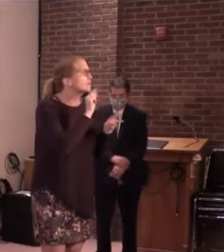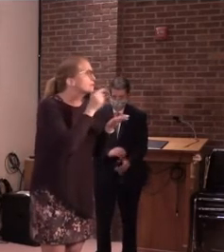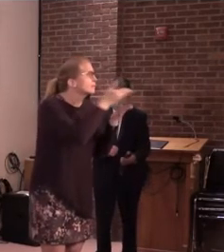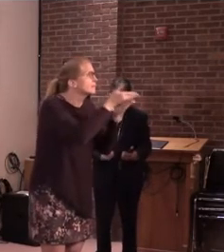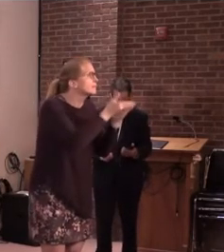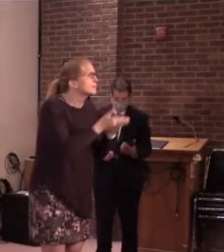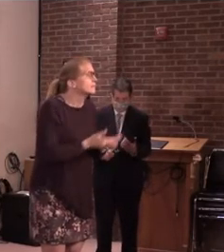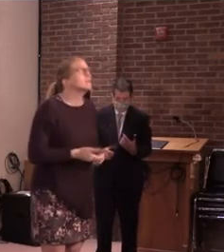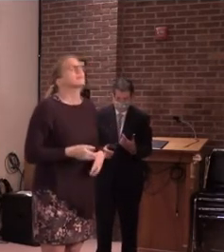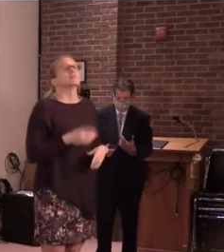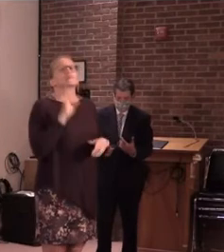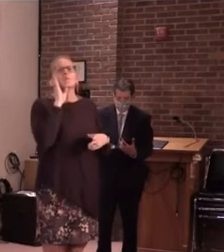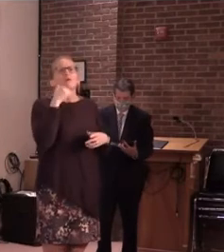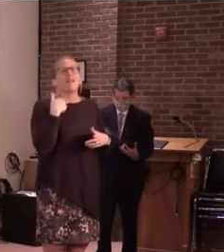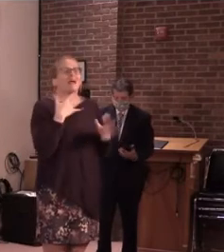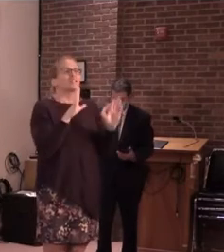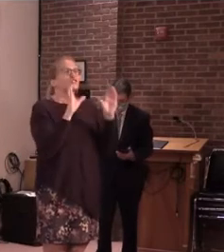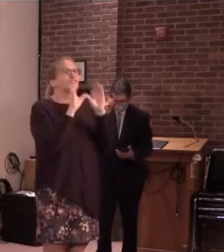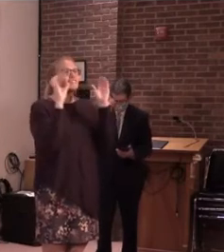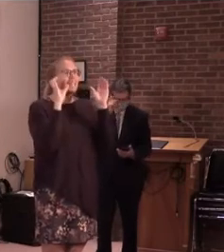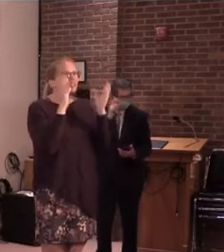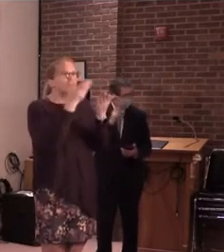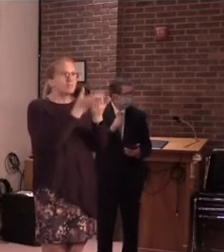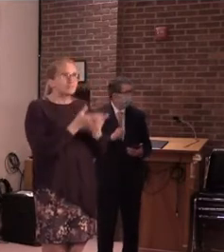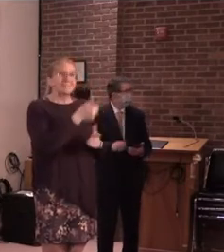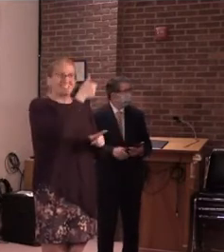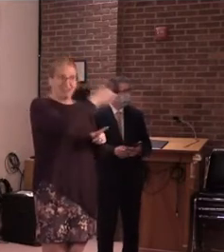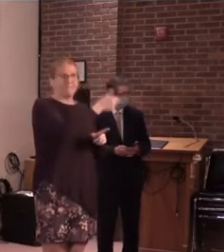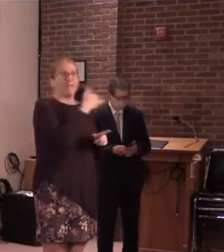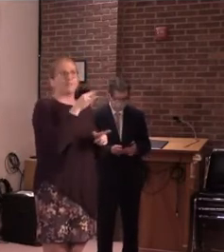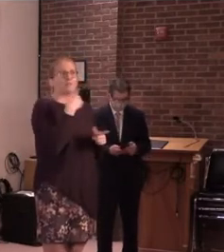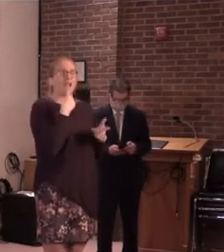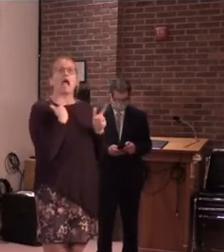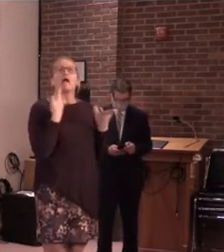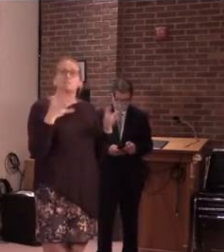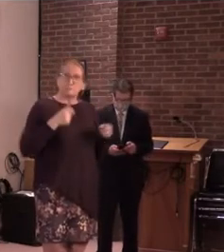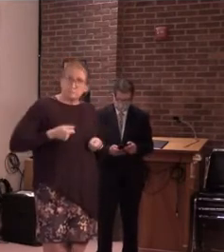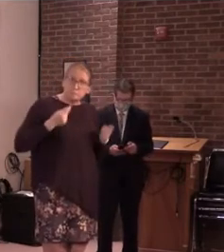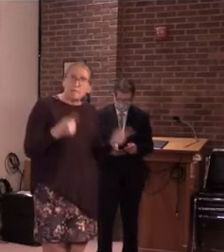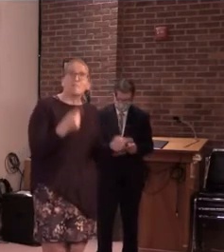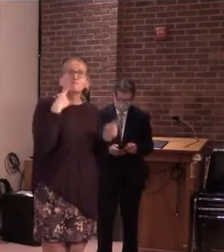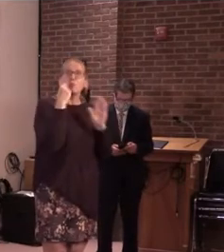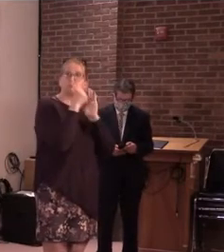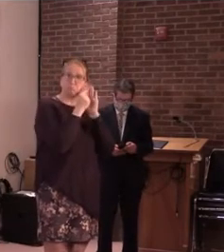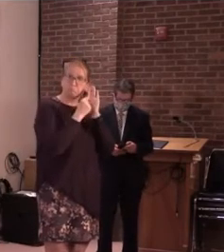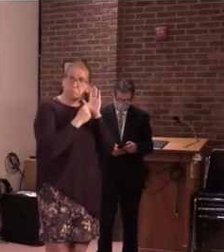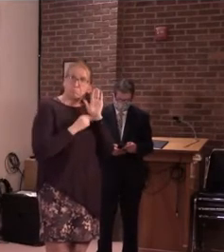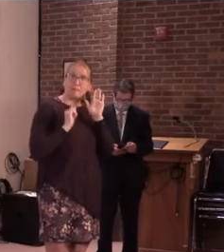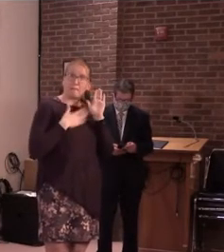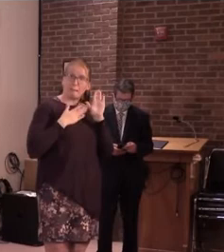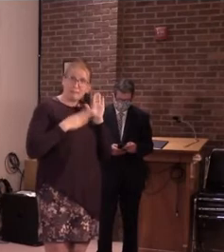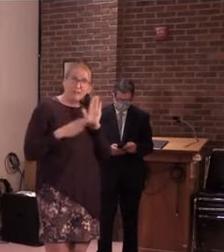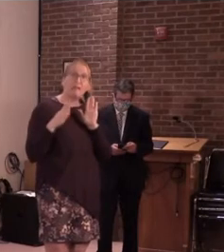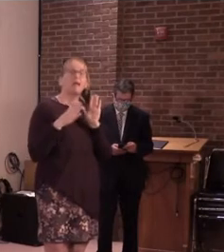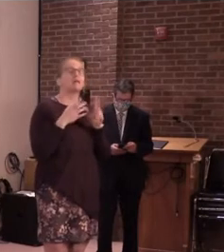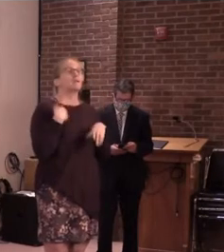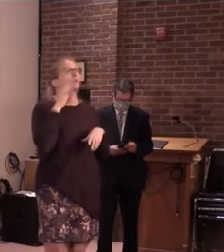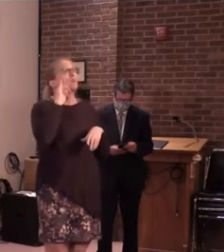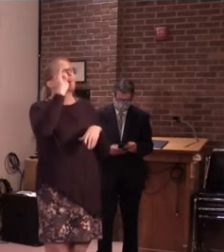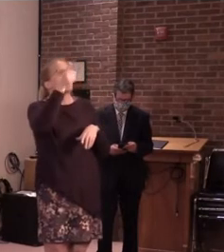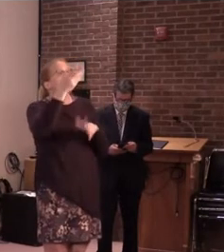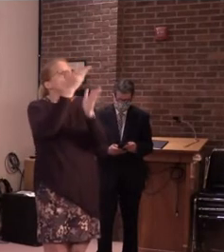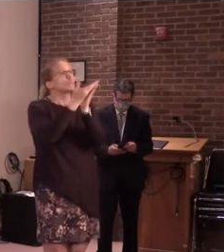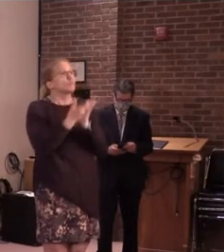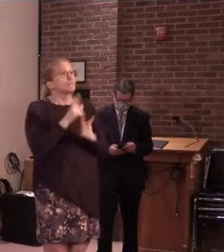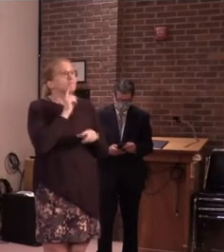certifications, self-certifications, attestations that this is money being spent where it is most needed and where it is appropriate.